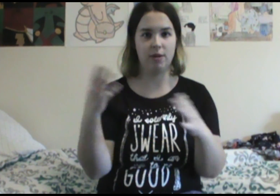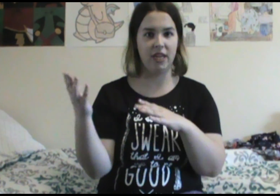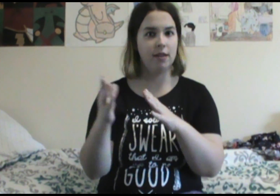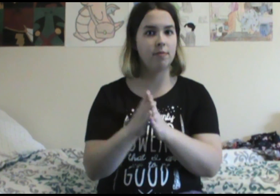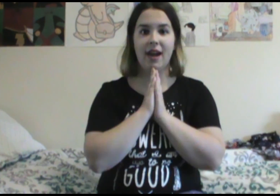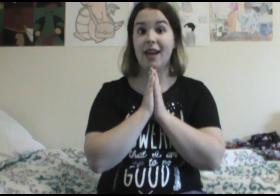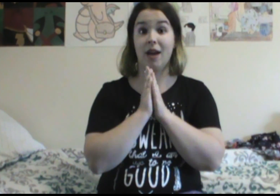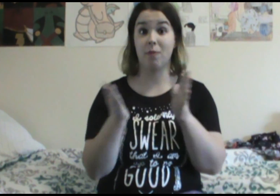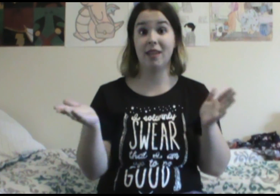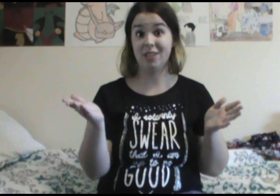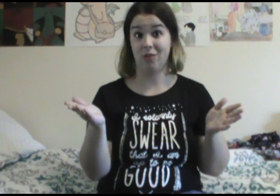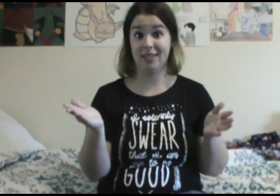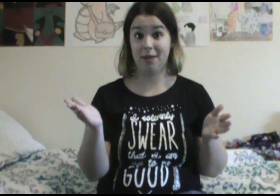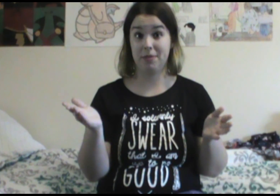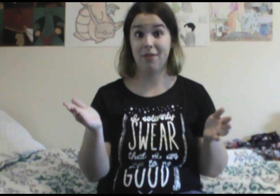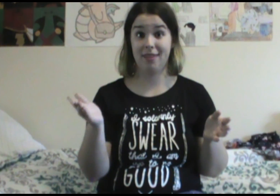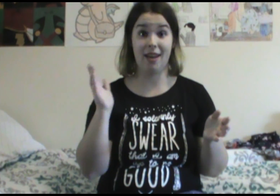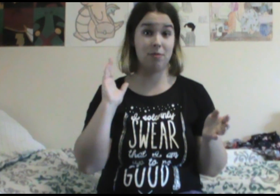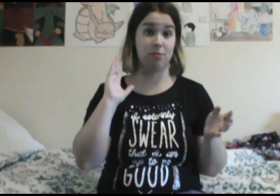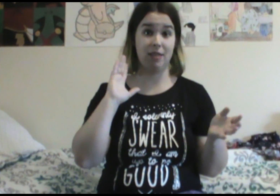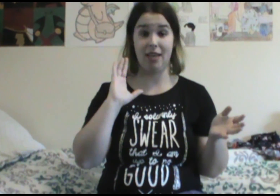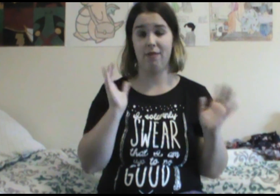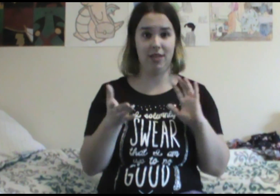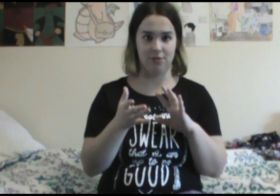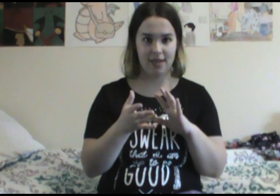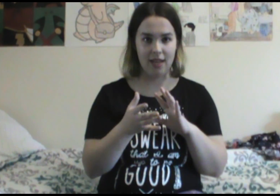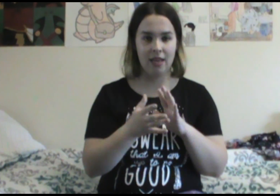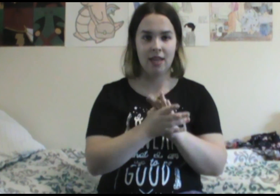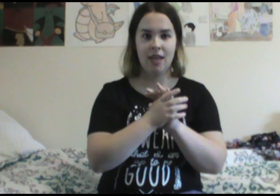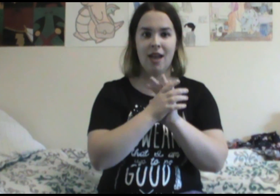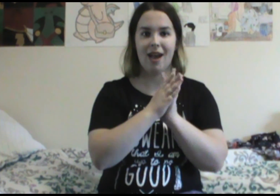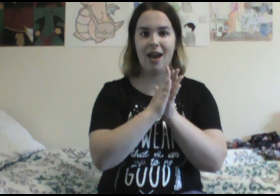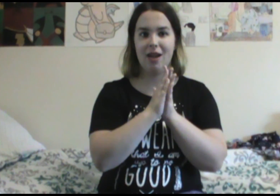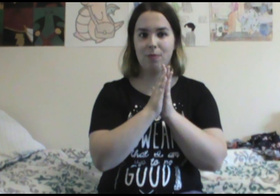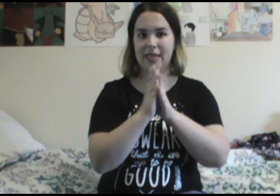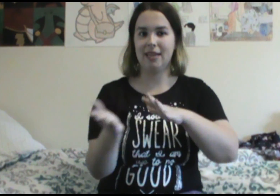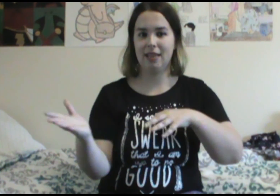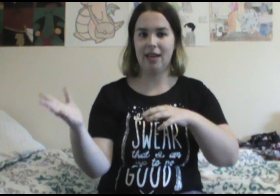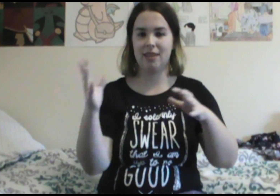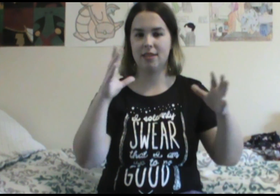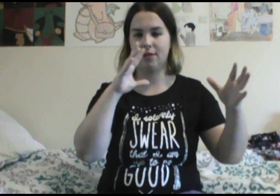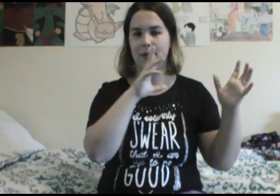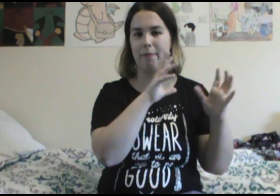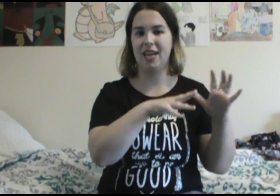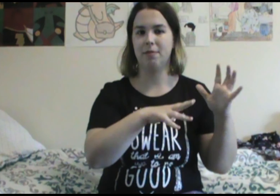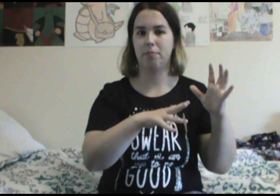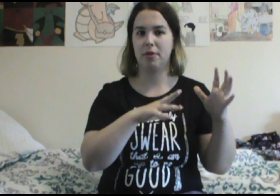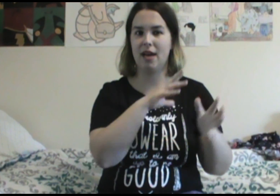Jiminy. And I really enjoyed this episode and thought it was really kind of interesting. I really liked the sort of main plot of the